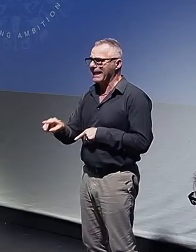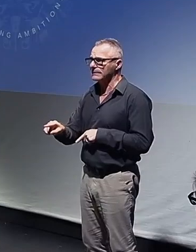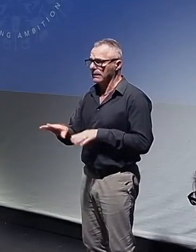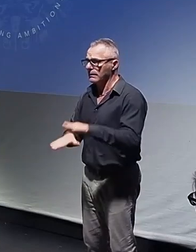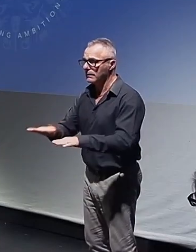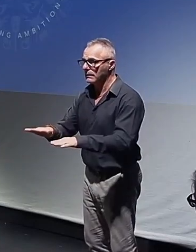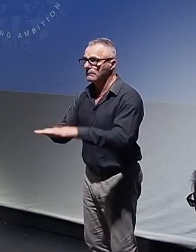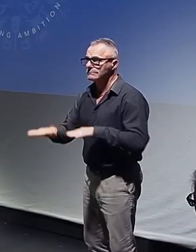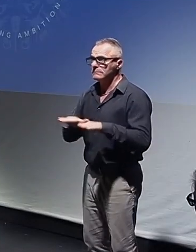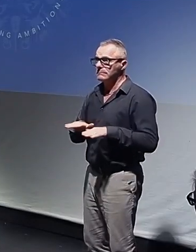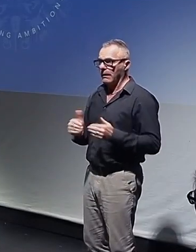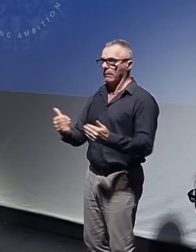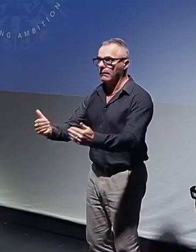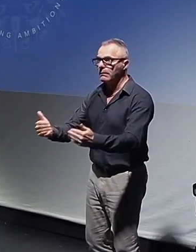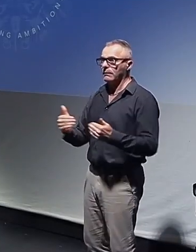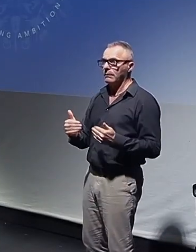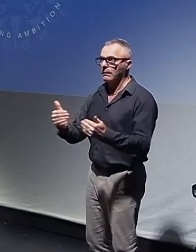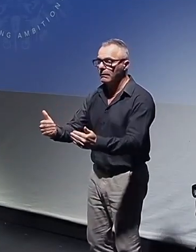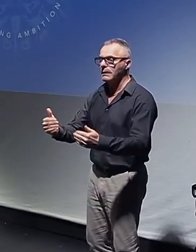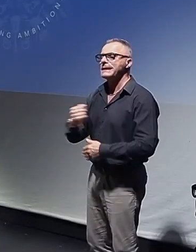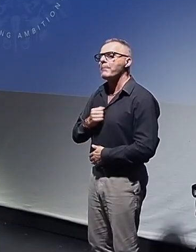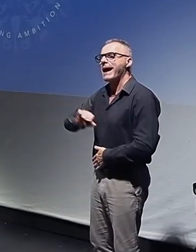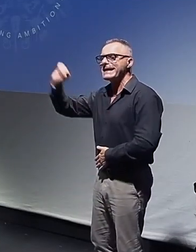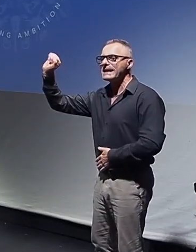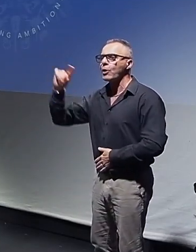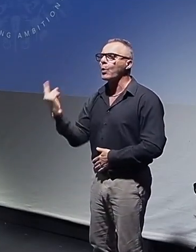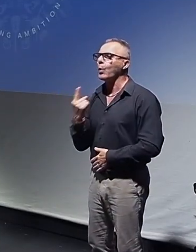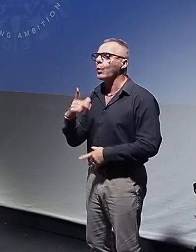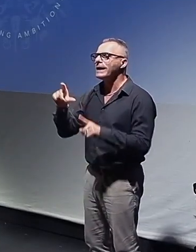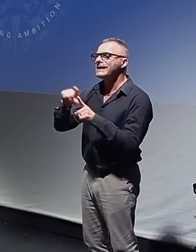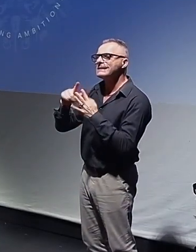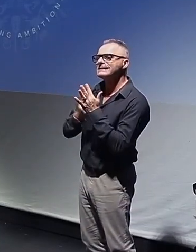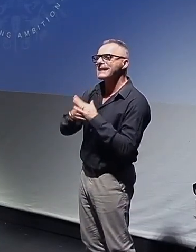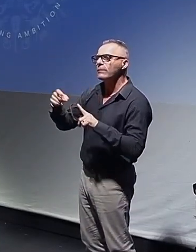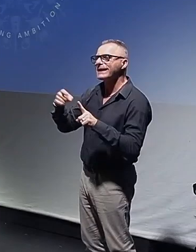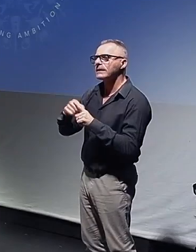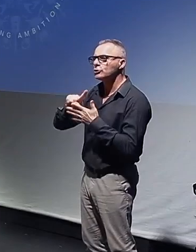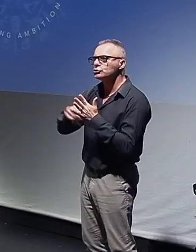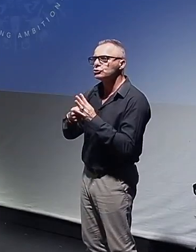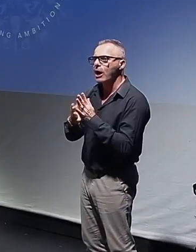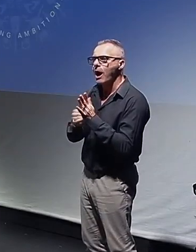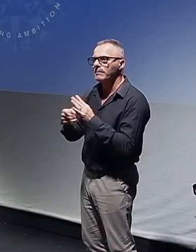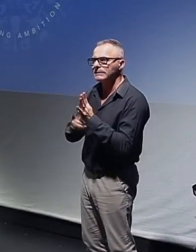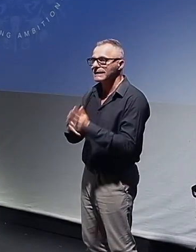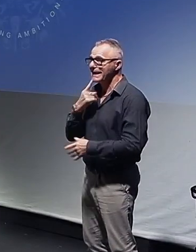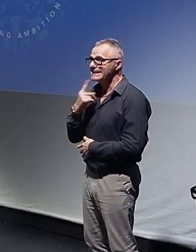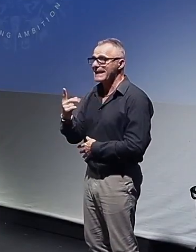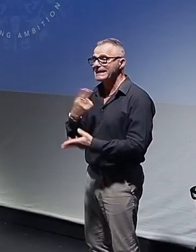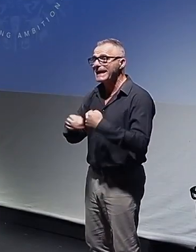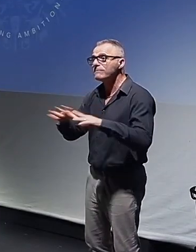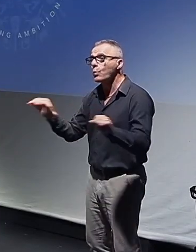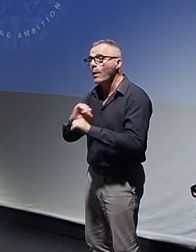my great hero, and I always quote this, is Derek Jarman. And in the late 80s, he said, if you wait long enough, the world moves